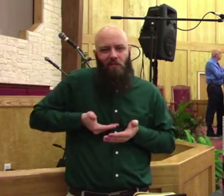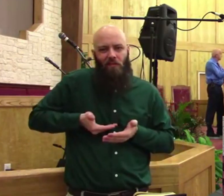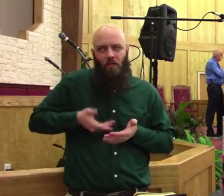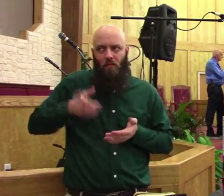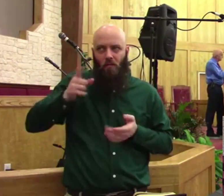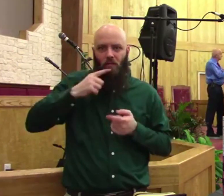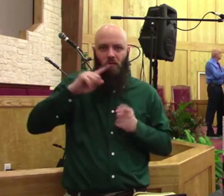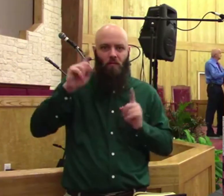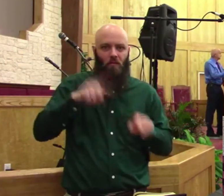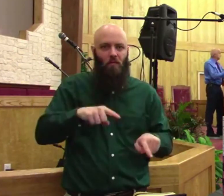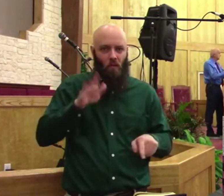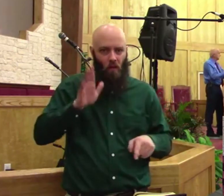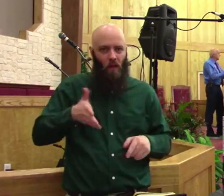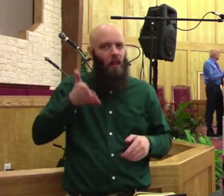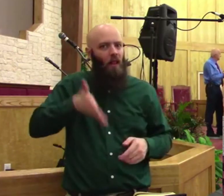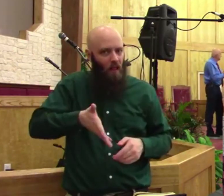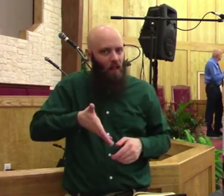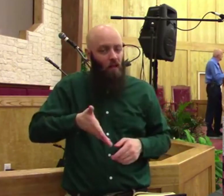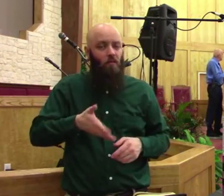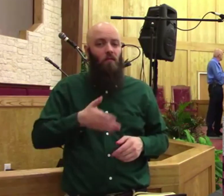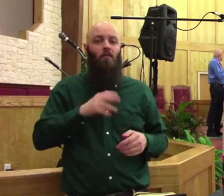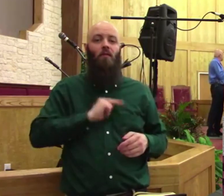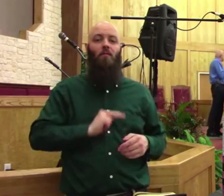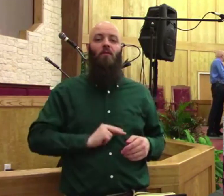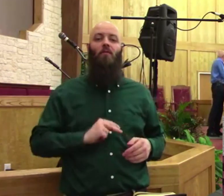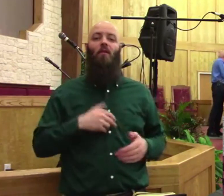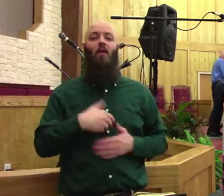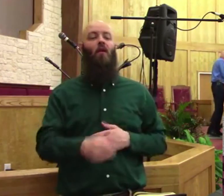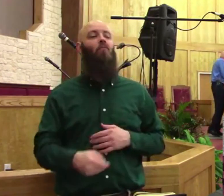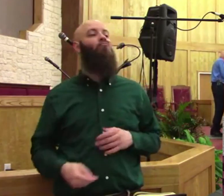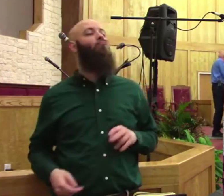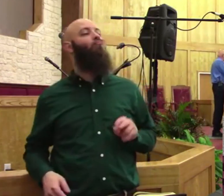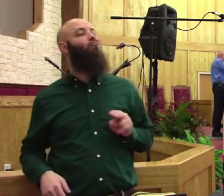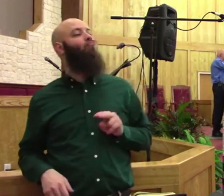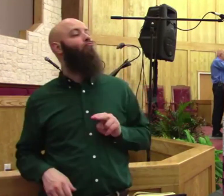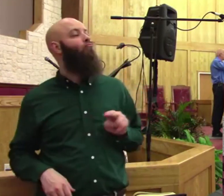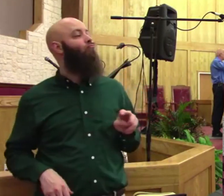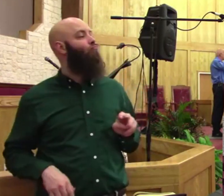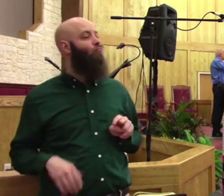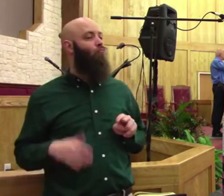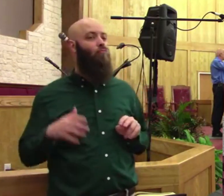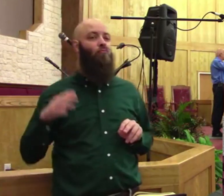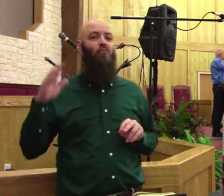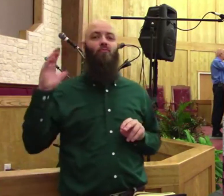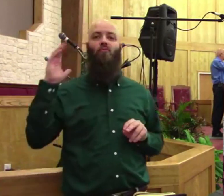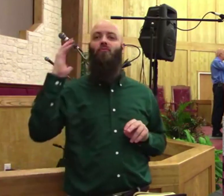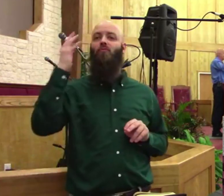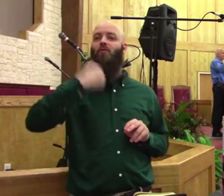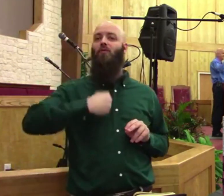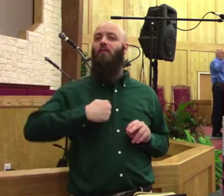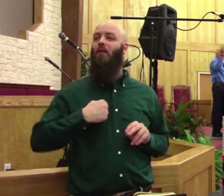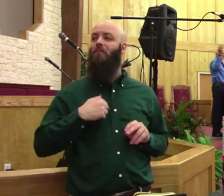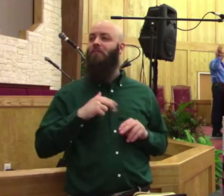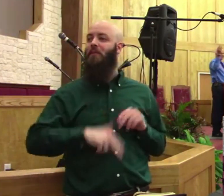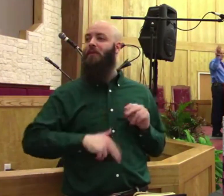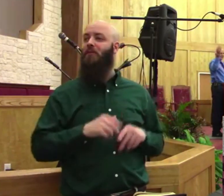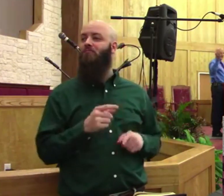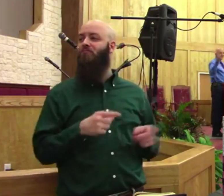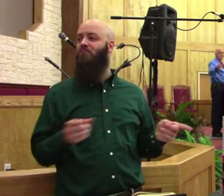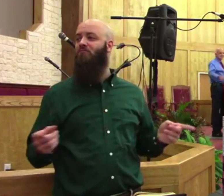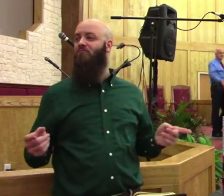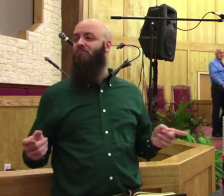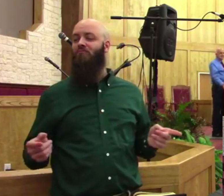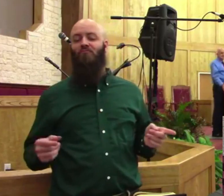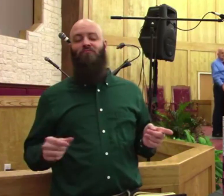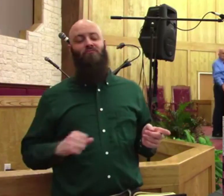and it's going to come for sure, Nebuchadnezzar's walking around his patio saying, look what I built. Still